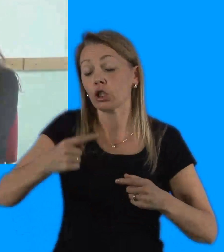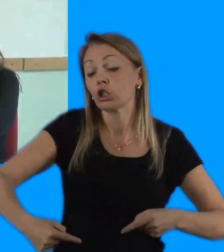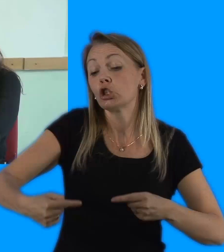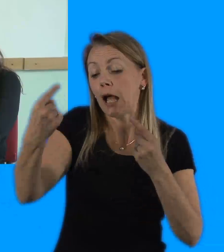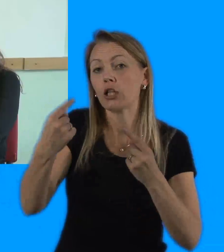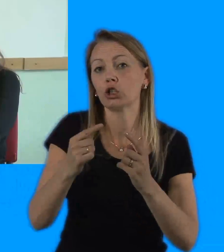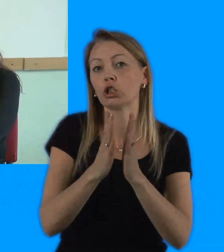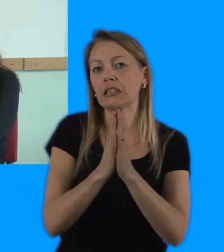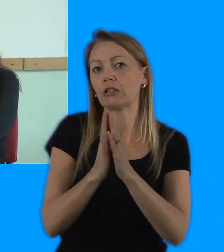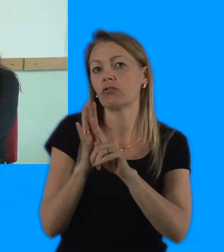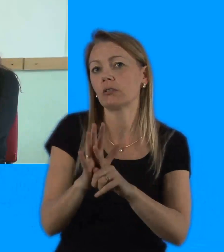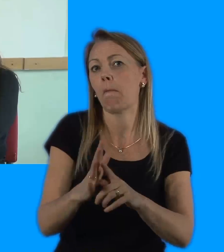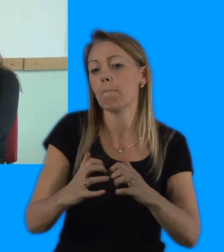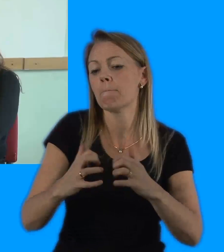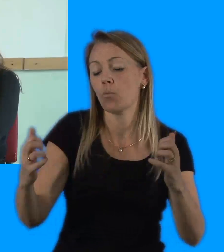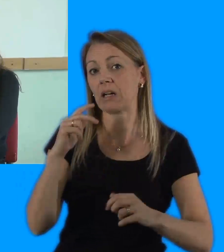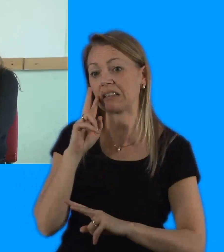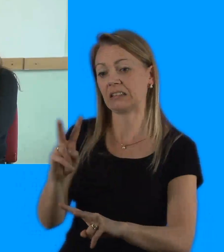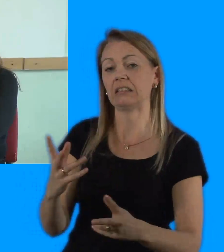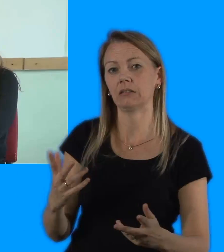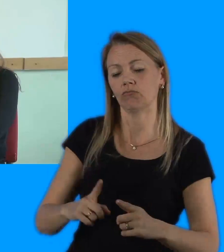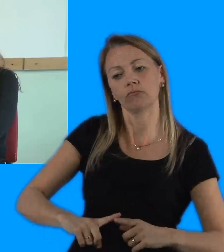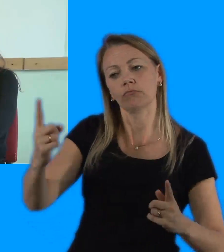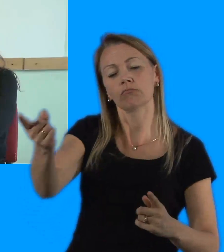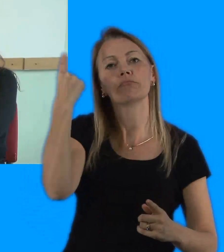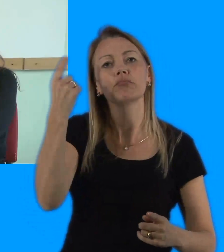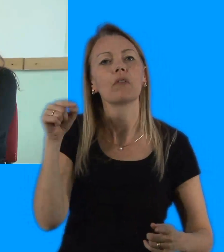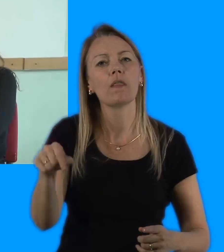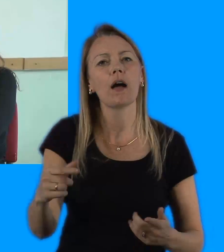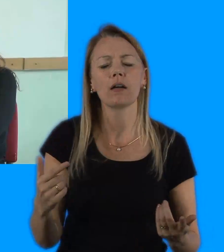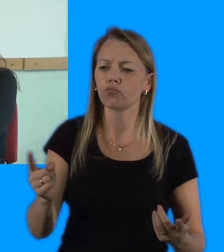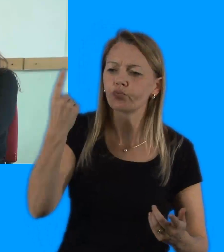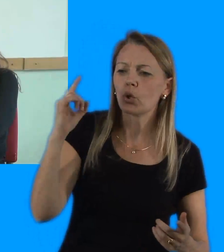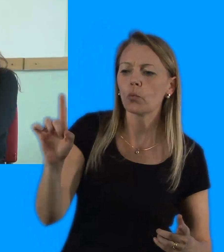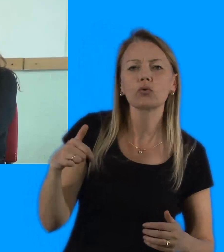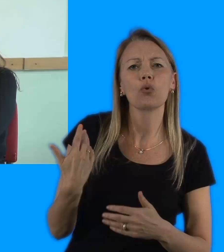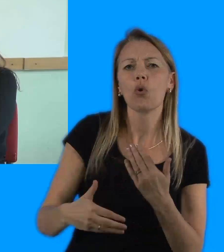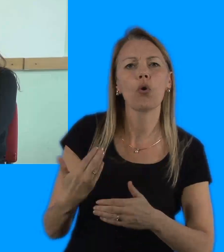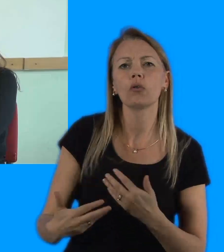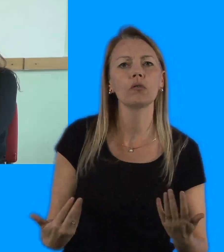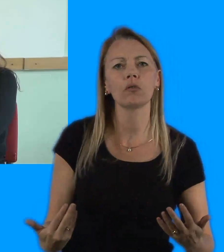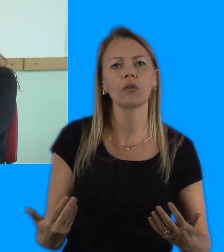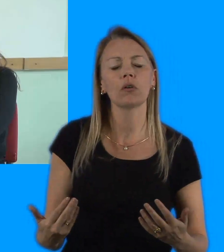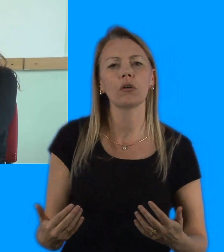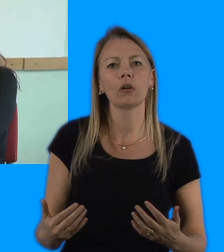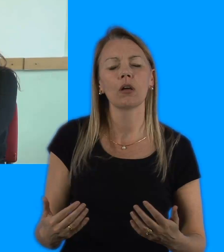I think challenge sectarianism where I see it. I think, call it that,